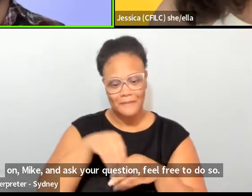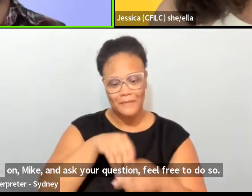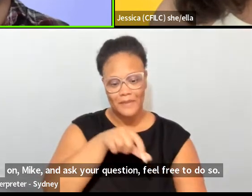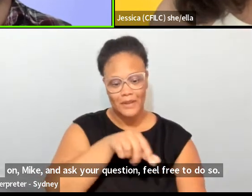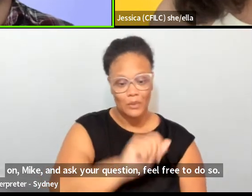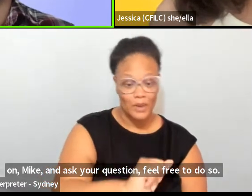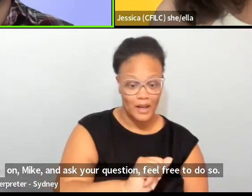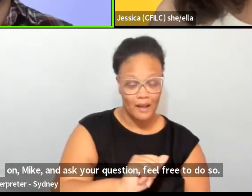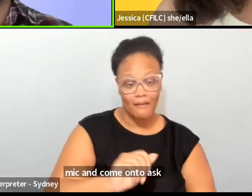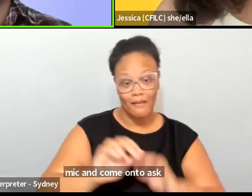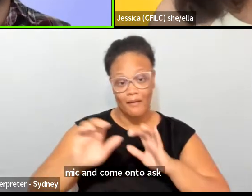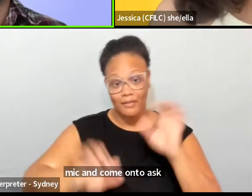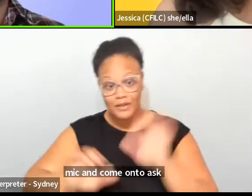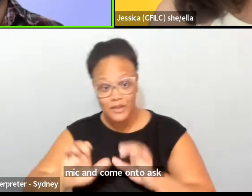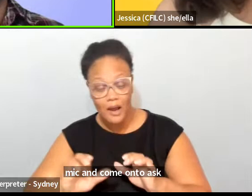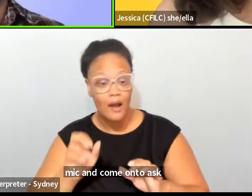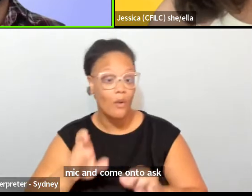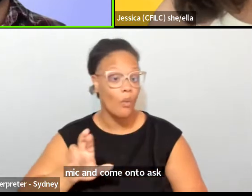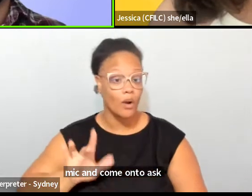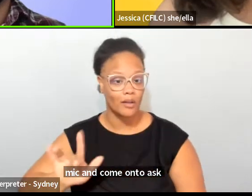the chat, or raise your hand.